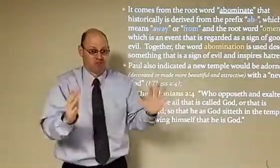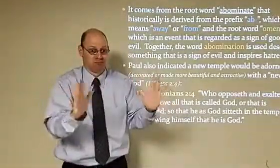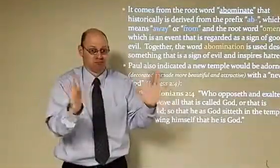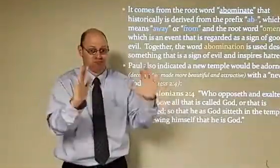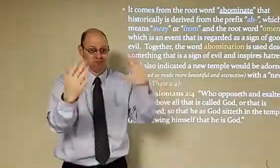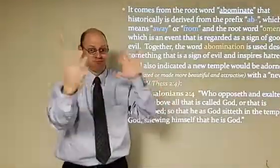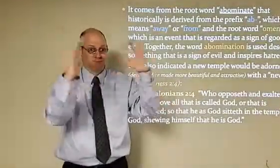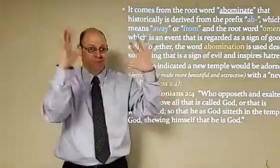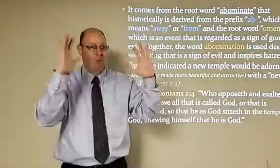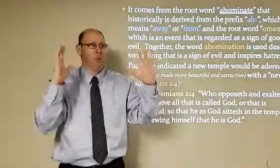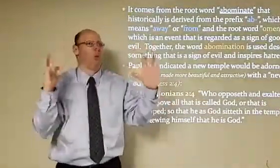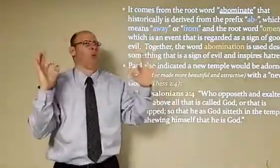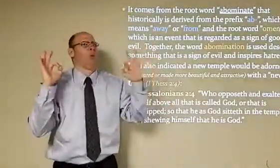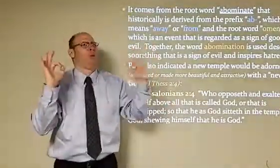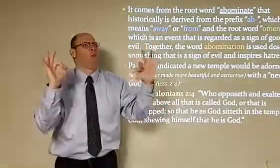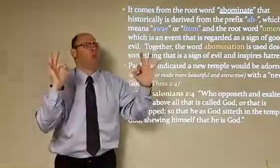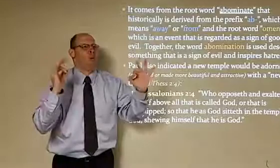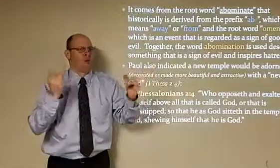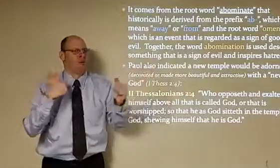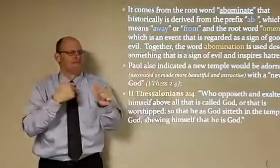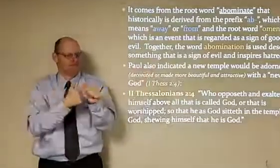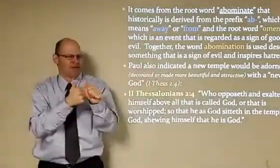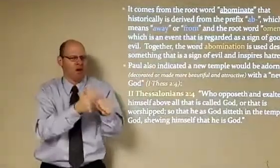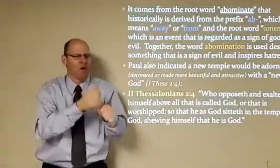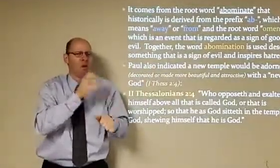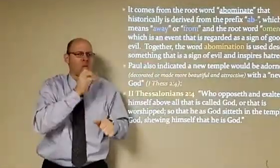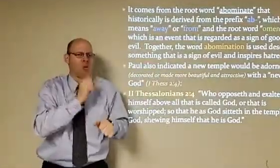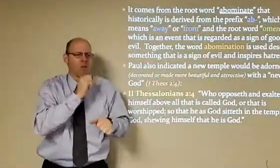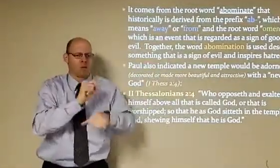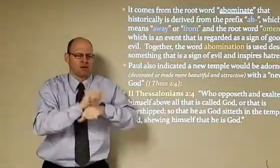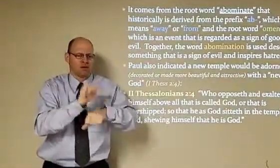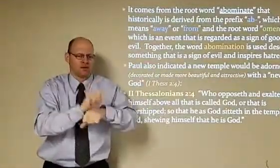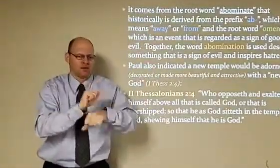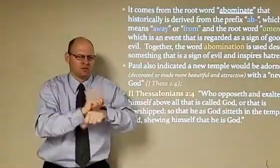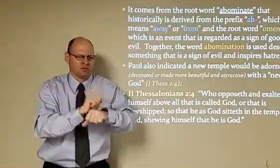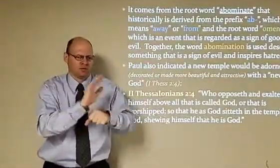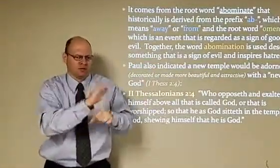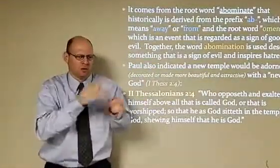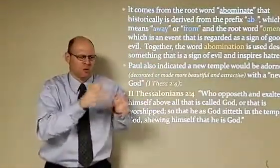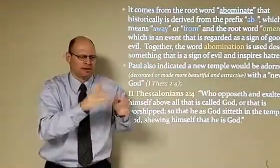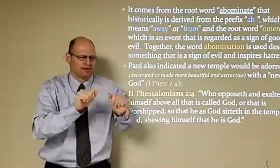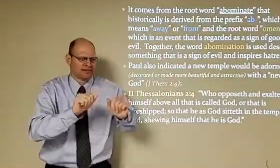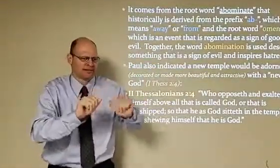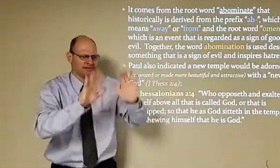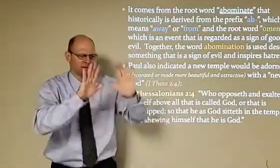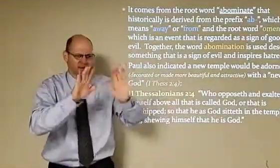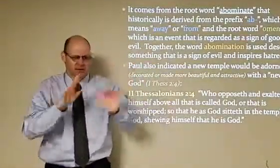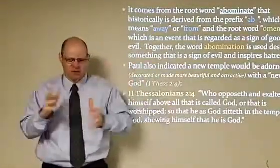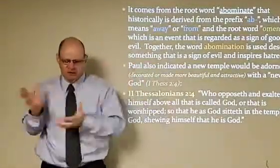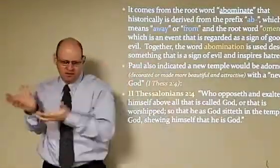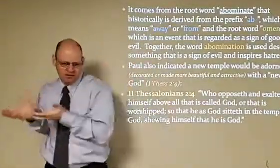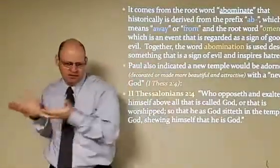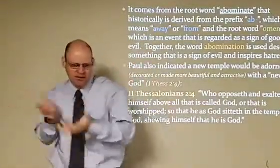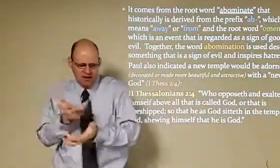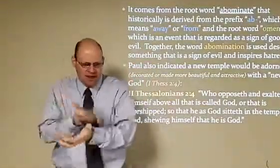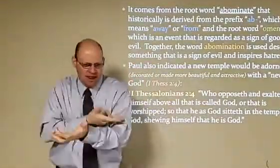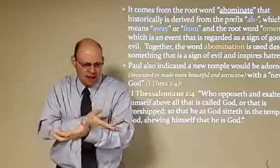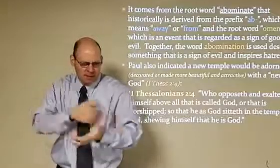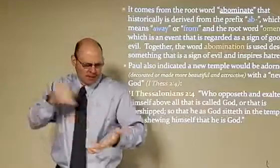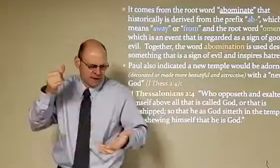you have the Jews that's building the temple, and they're following the Old Testament to make the